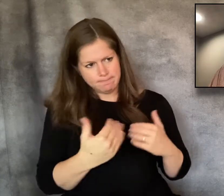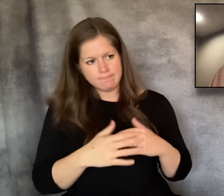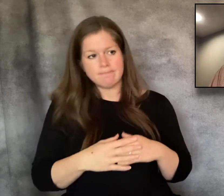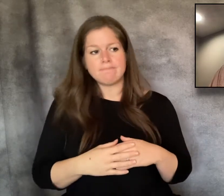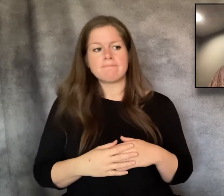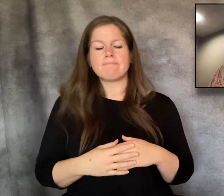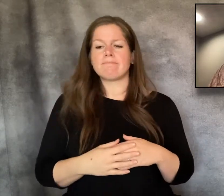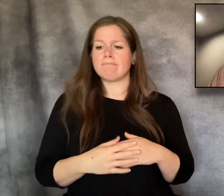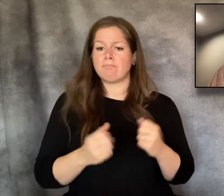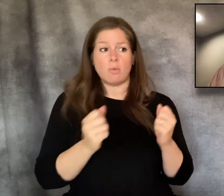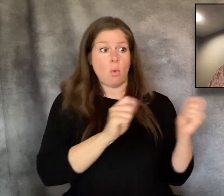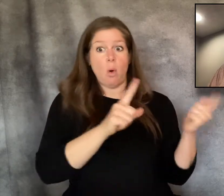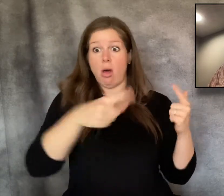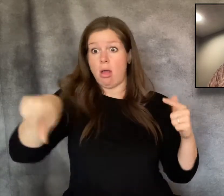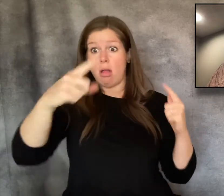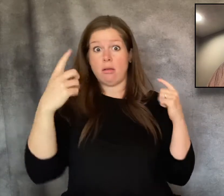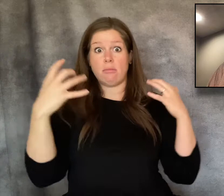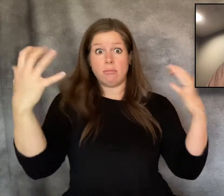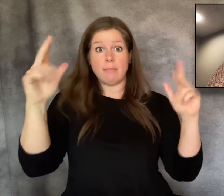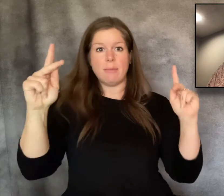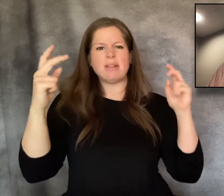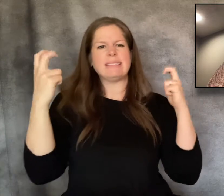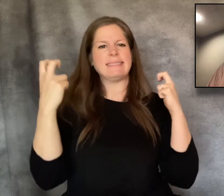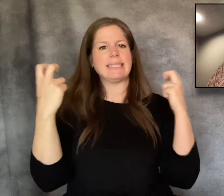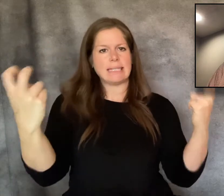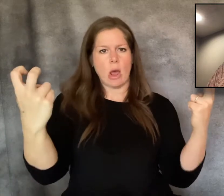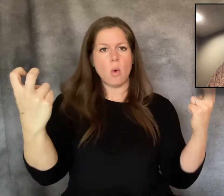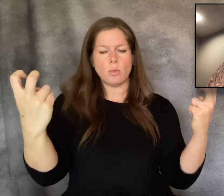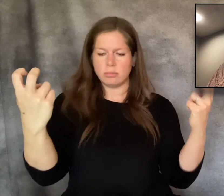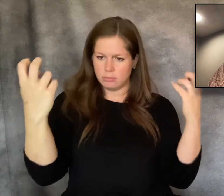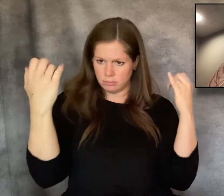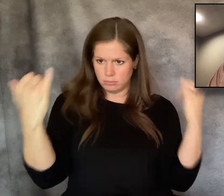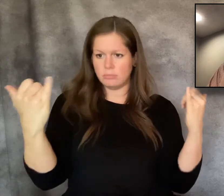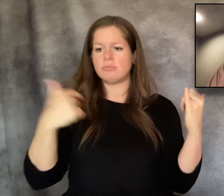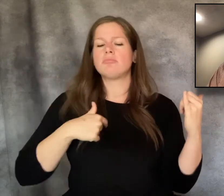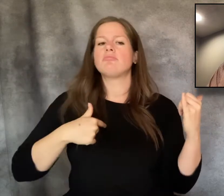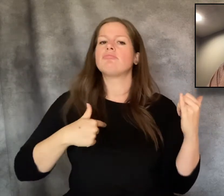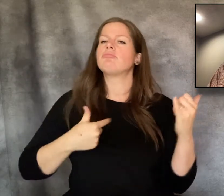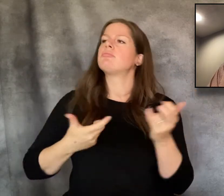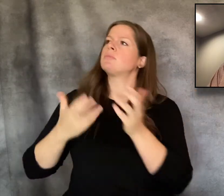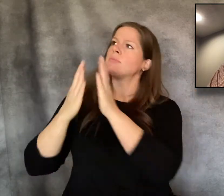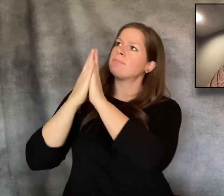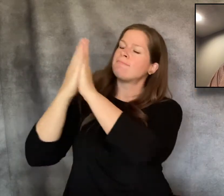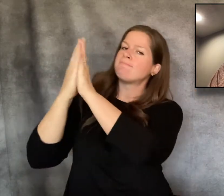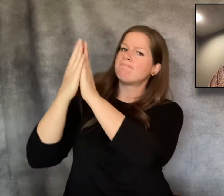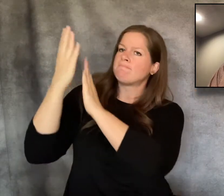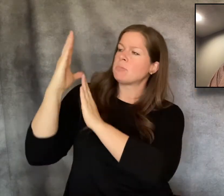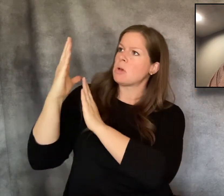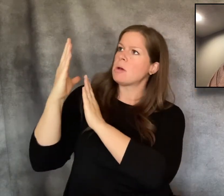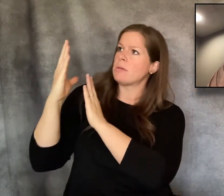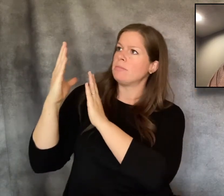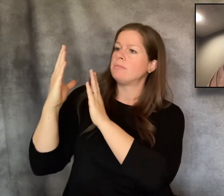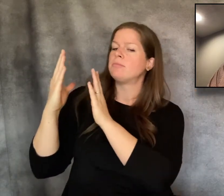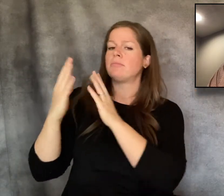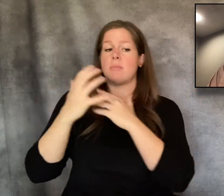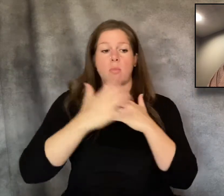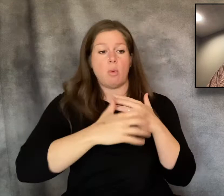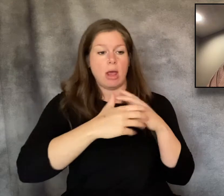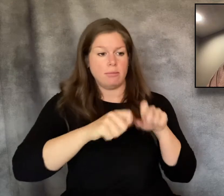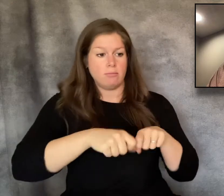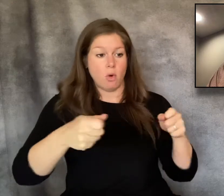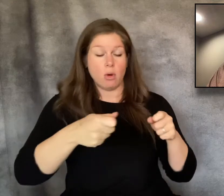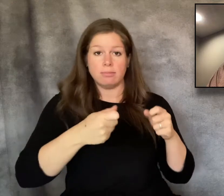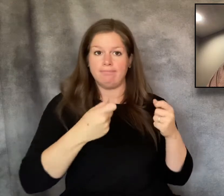and the 2 fish, he looked up to heaven and said a blessing. Then he broke the loaves and gave them to his disciples, and the disciples gave them to the